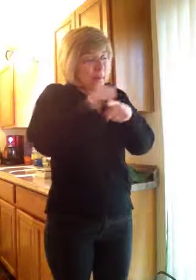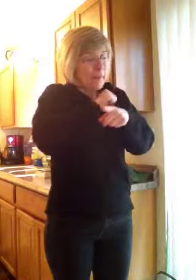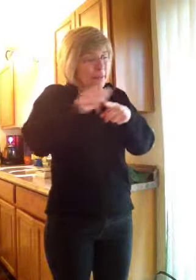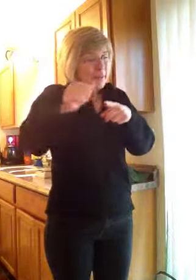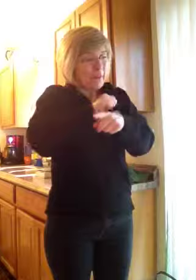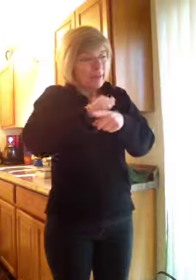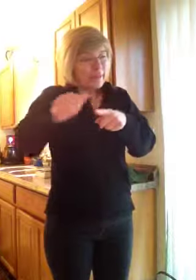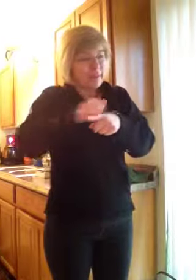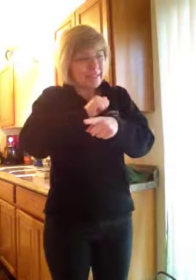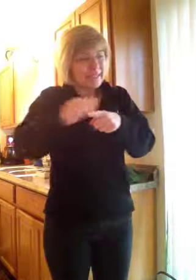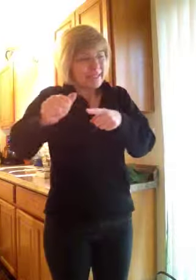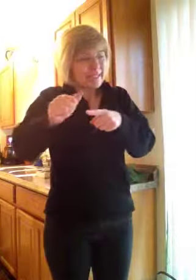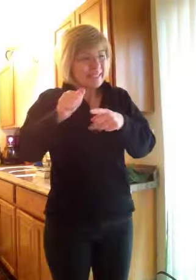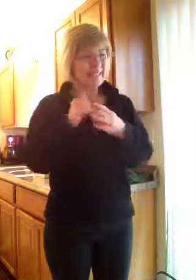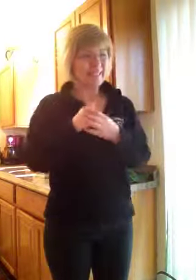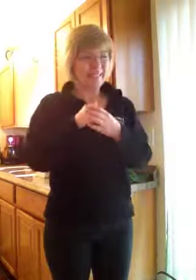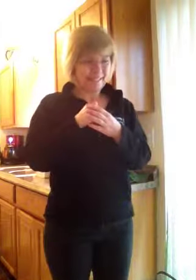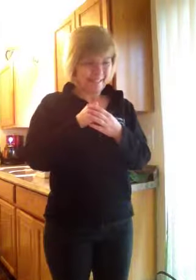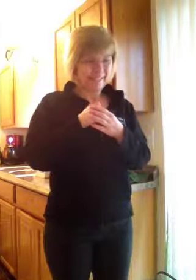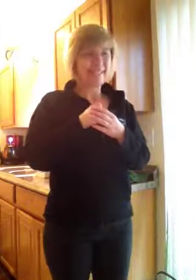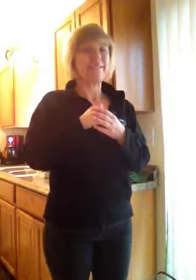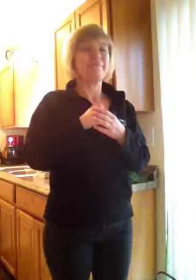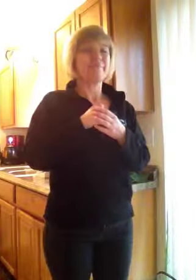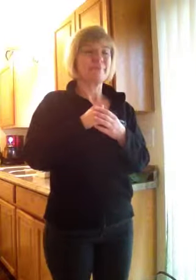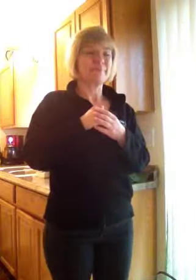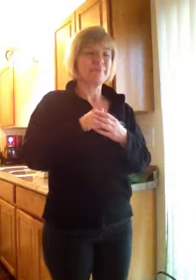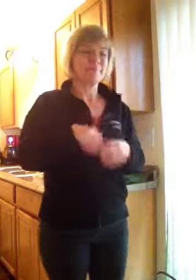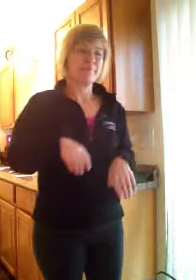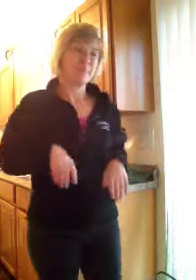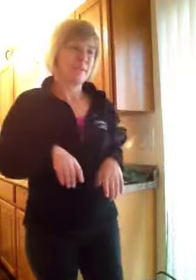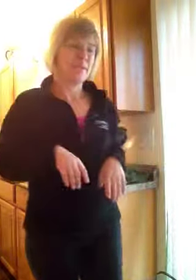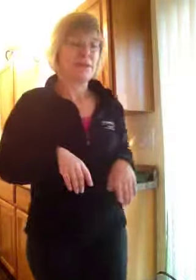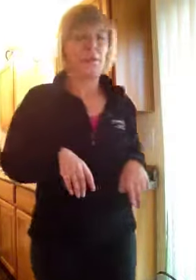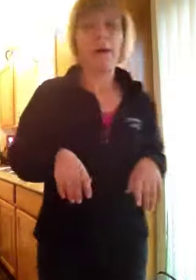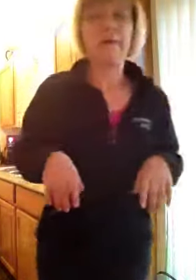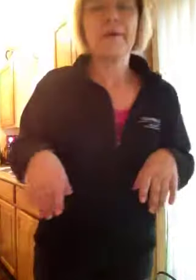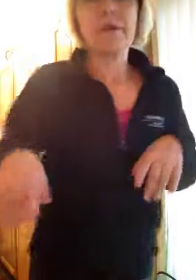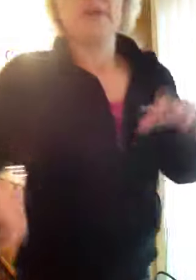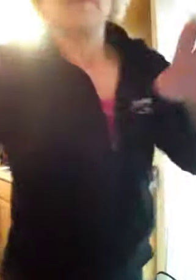section. As always, thanks for watching Math Antics, and I'll see you next time.